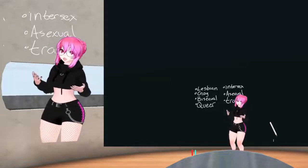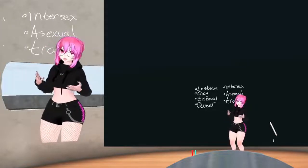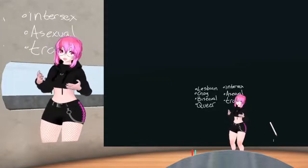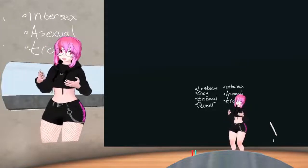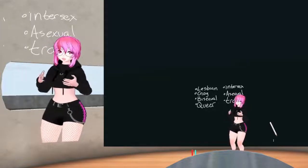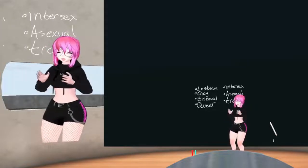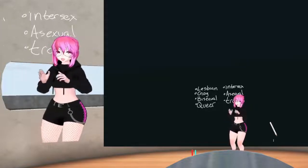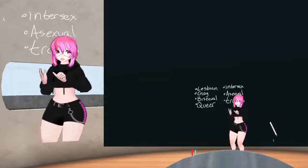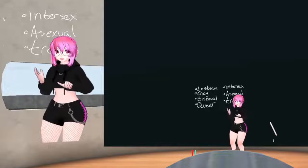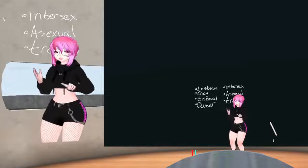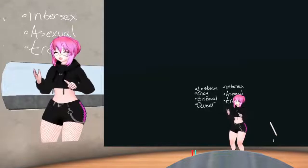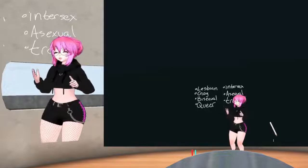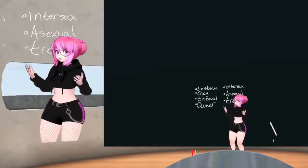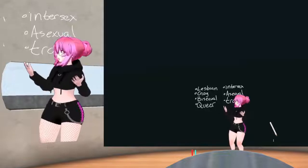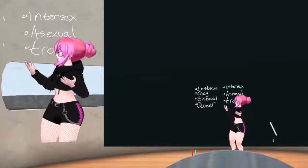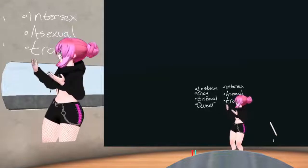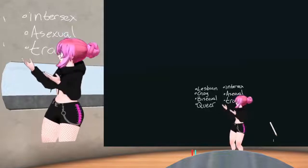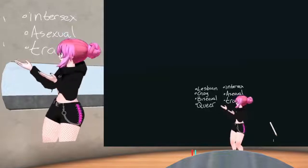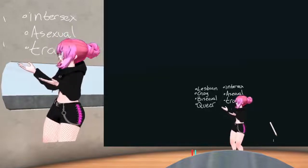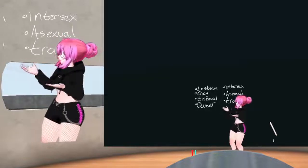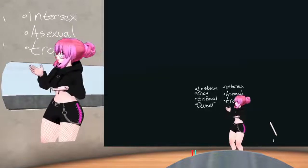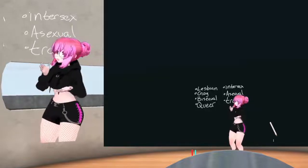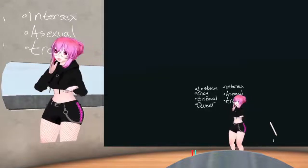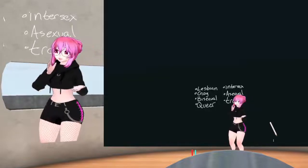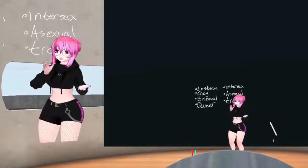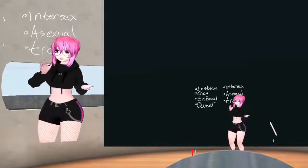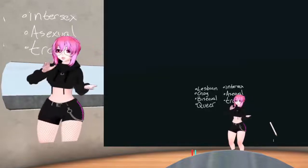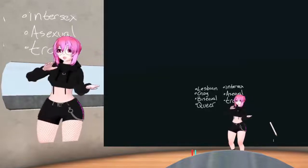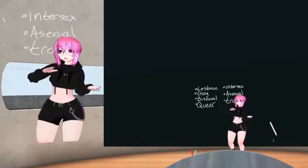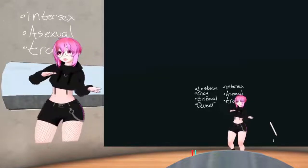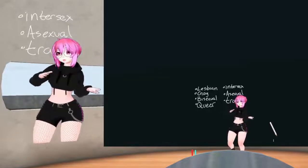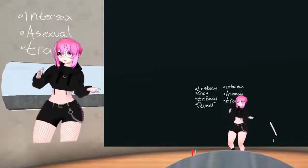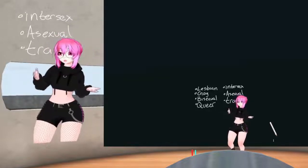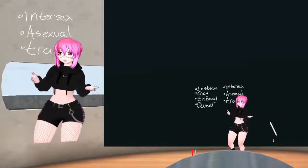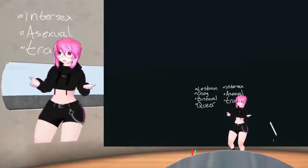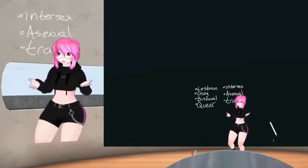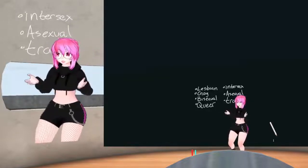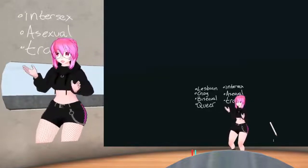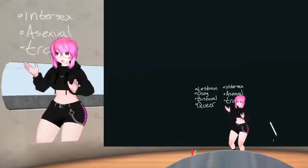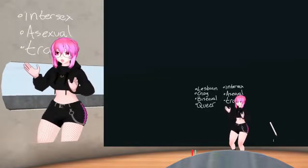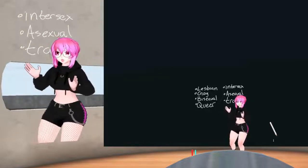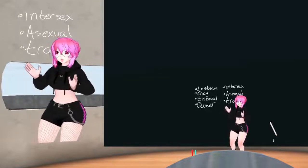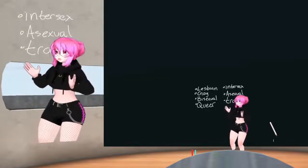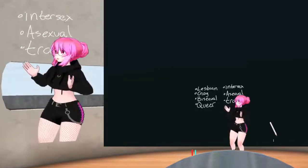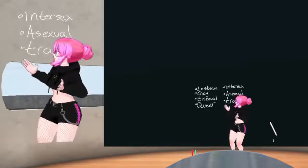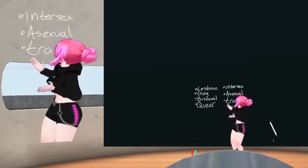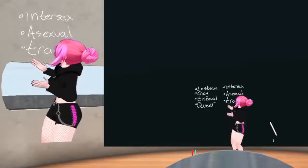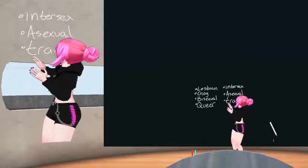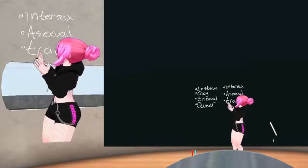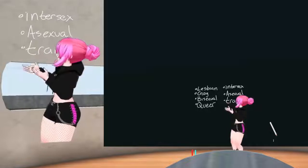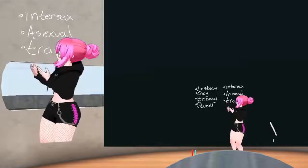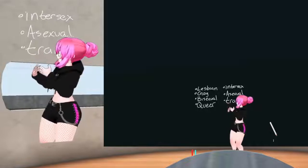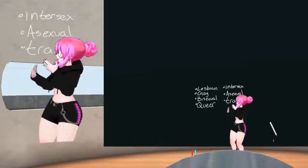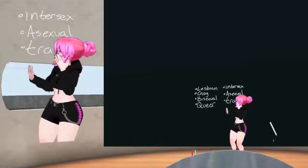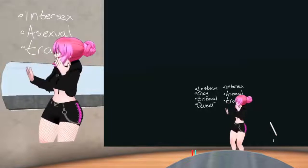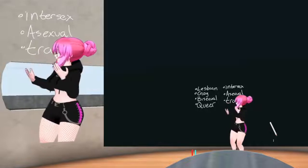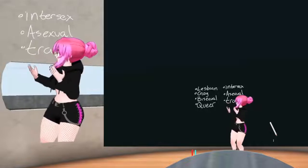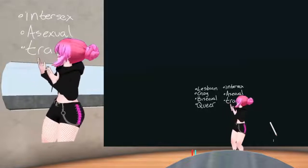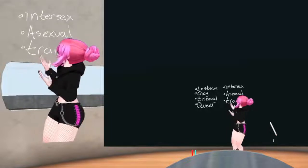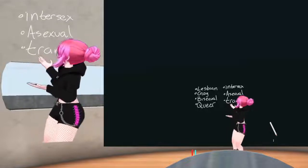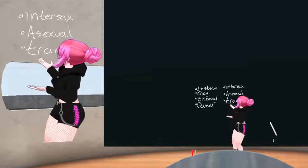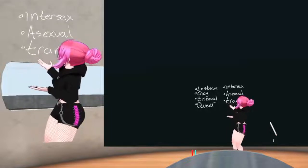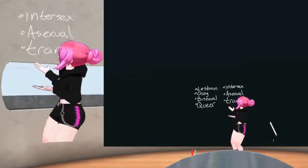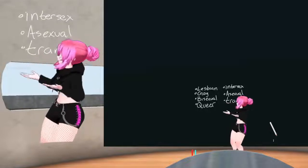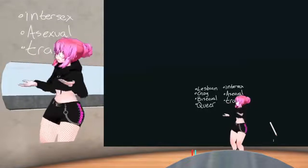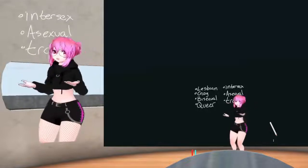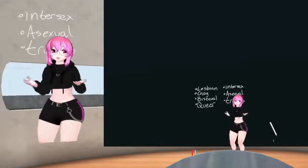or sometimes they get surgery and then just become a man or a woman. And they're part of the queer community, because even if